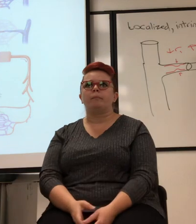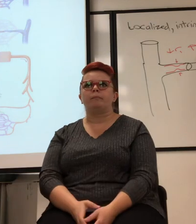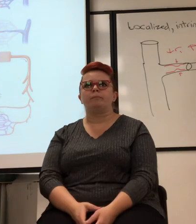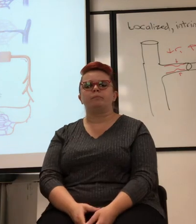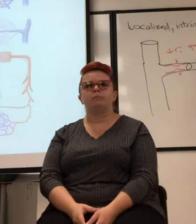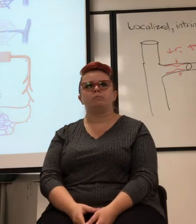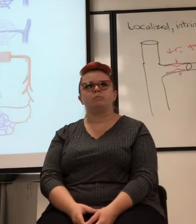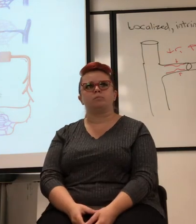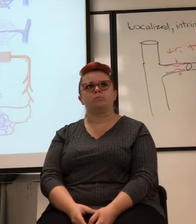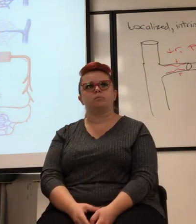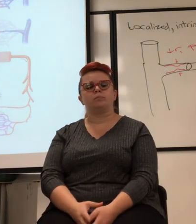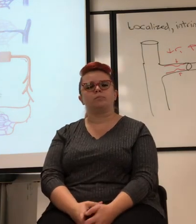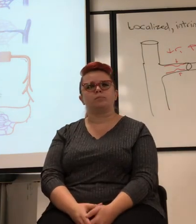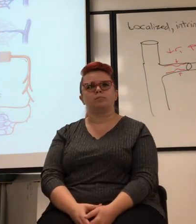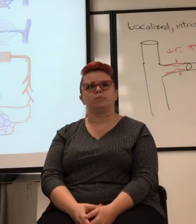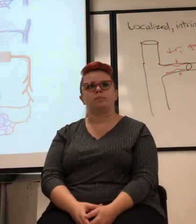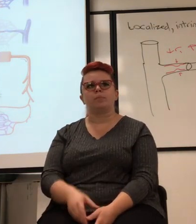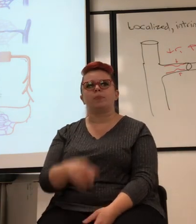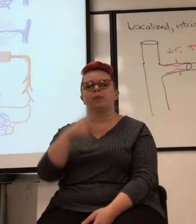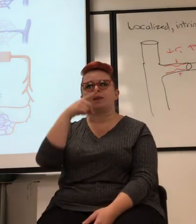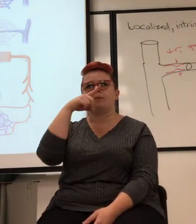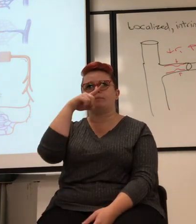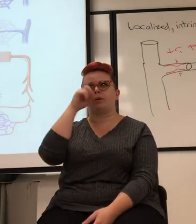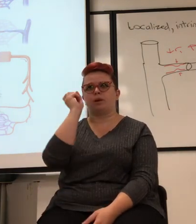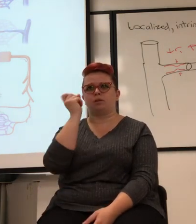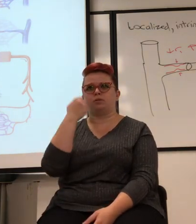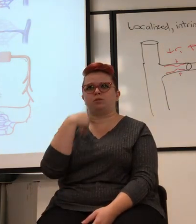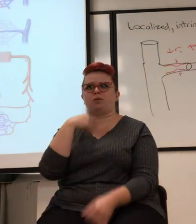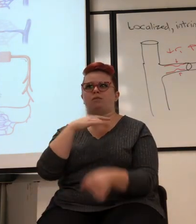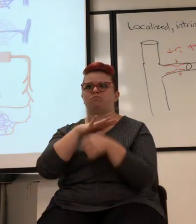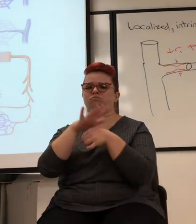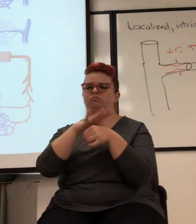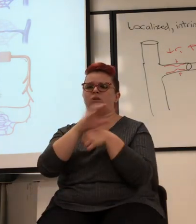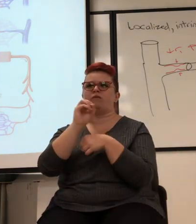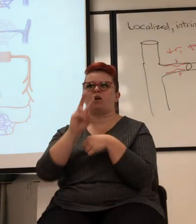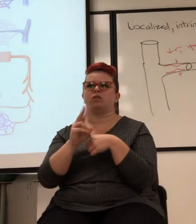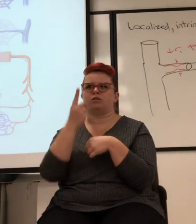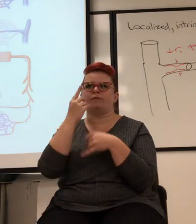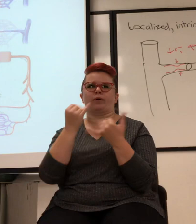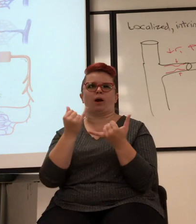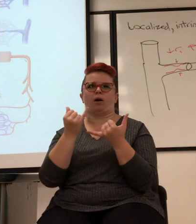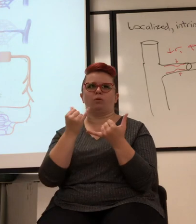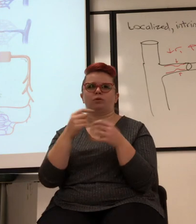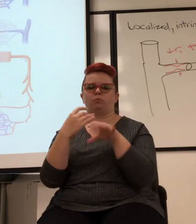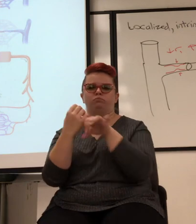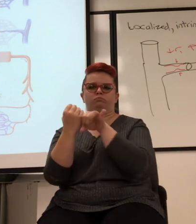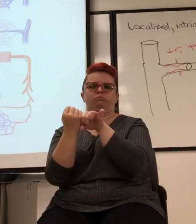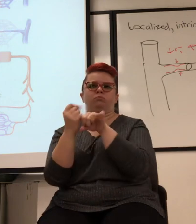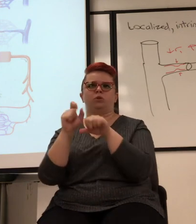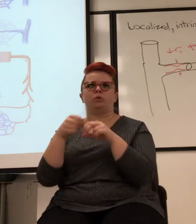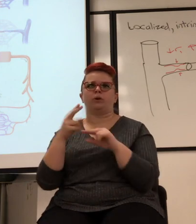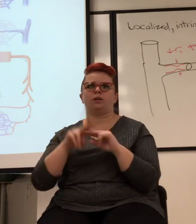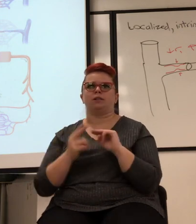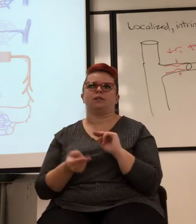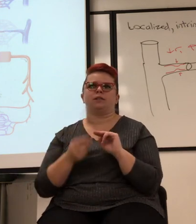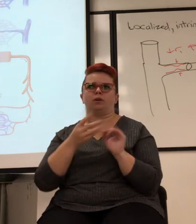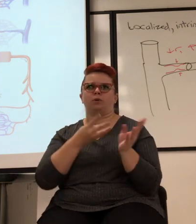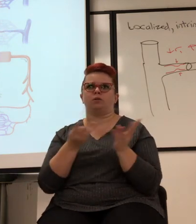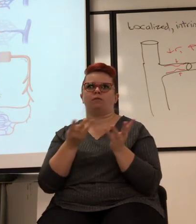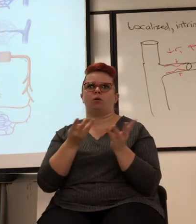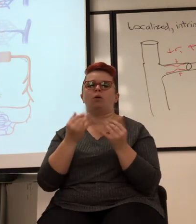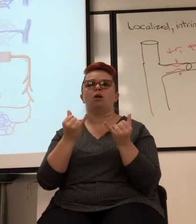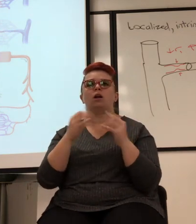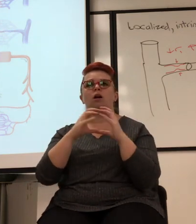Because you've got enough oxygen for now, but But let's say now the cells start to